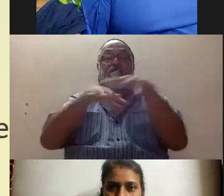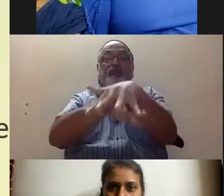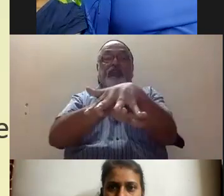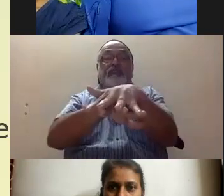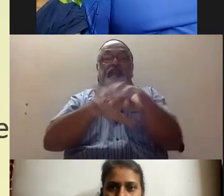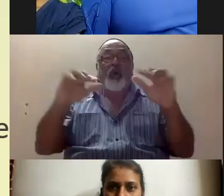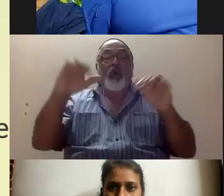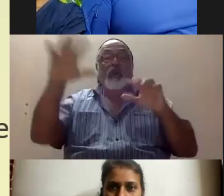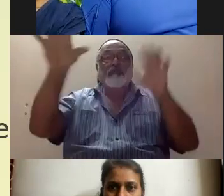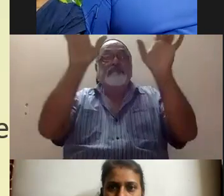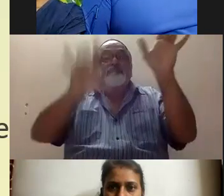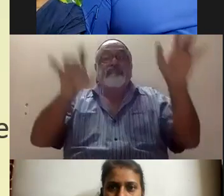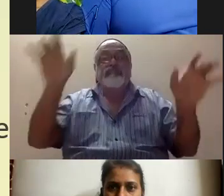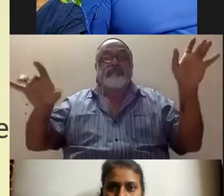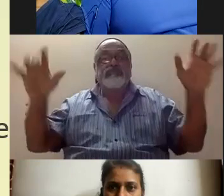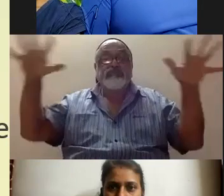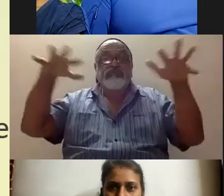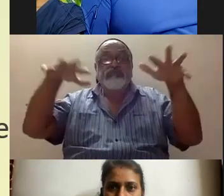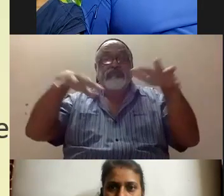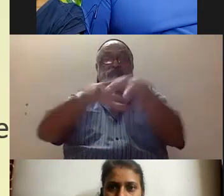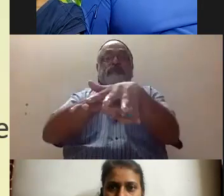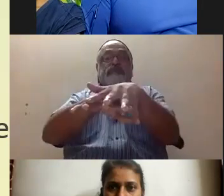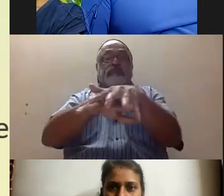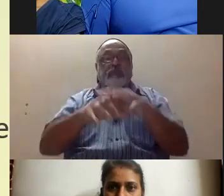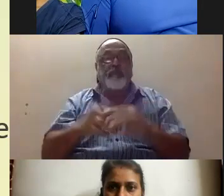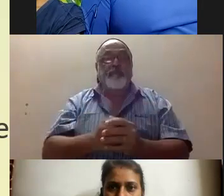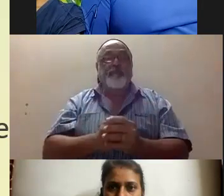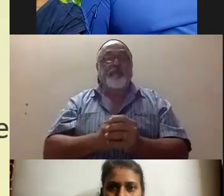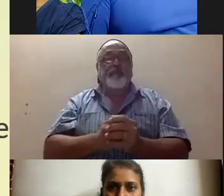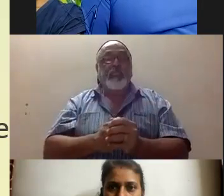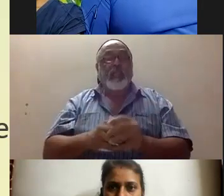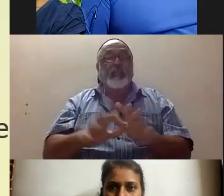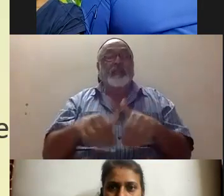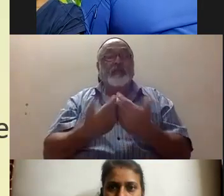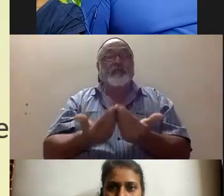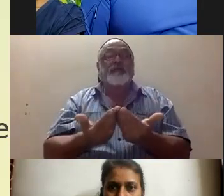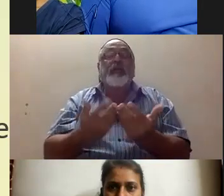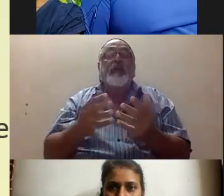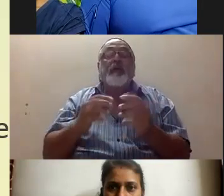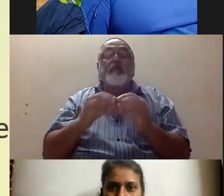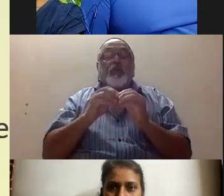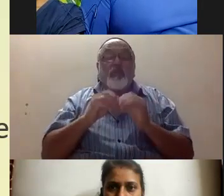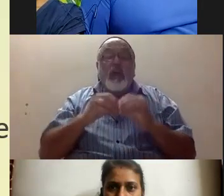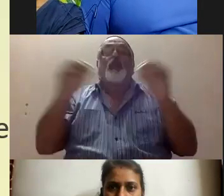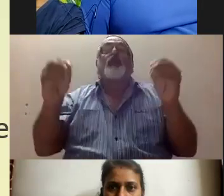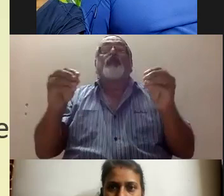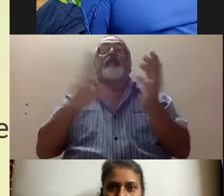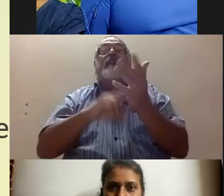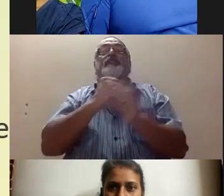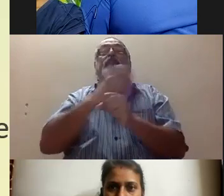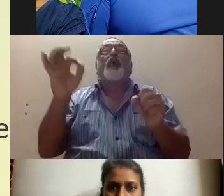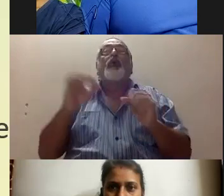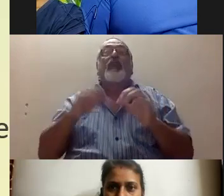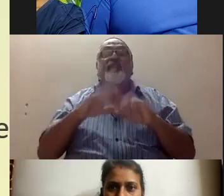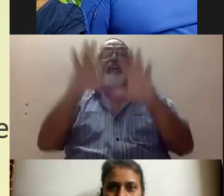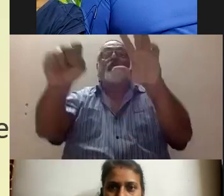Economic empowerment and social inclusion can only happen with convergence. How we move out of our NGOs or institutions and find solutions,